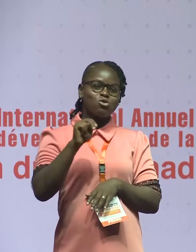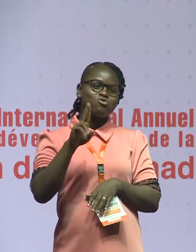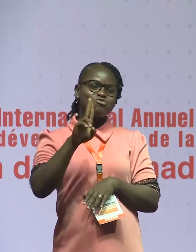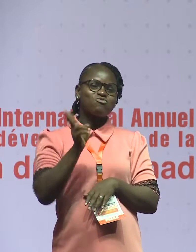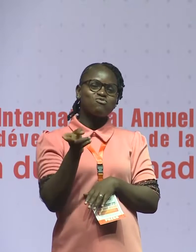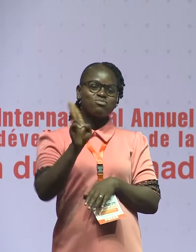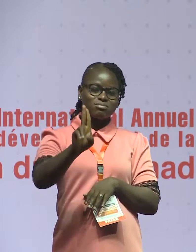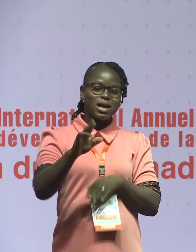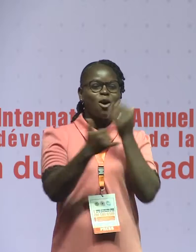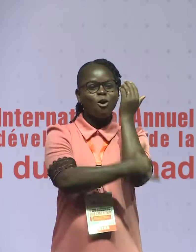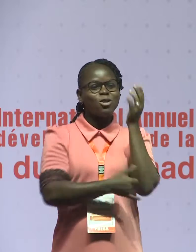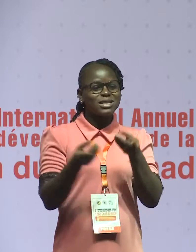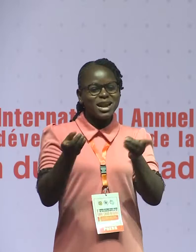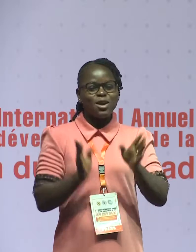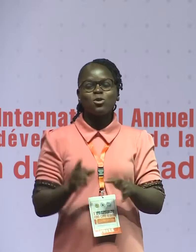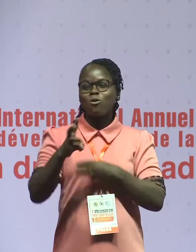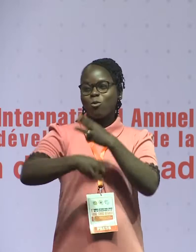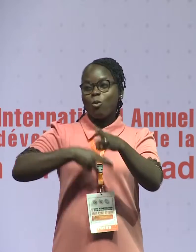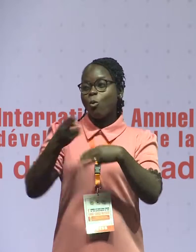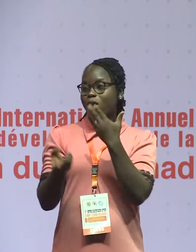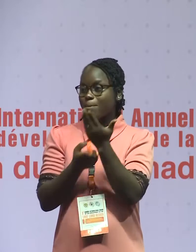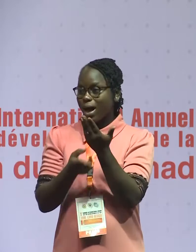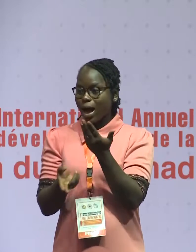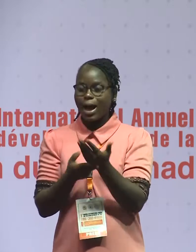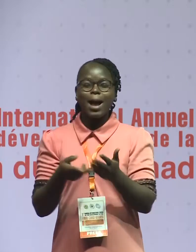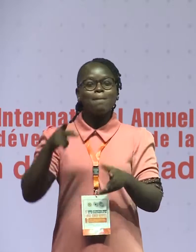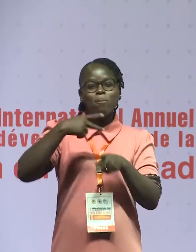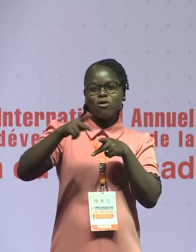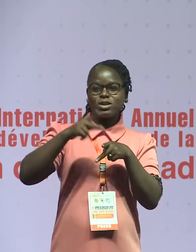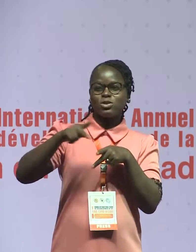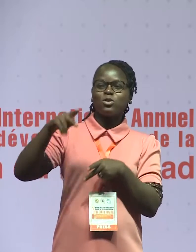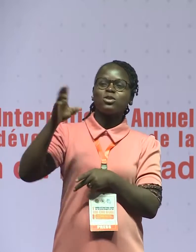the Country Director of the World Bank, Professor Chaudhry,